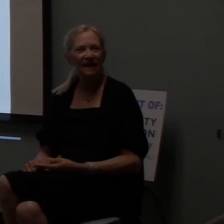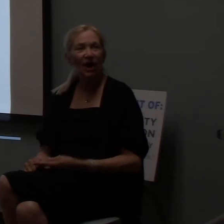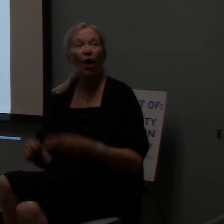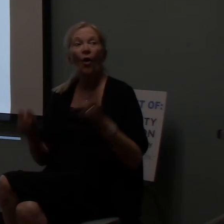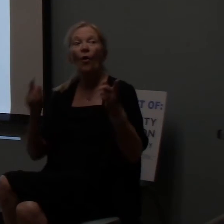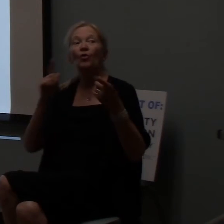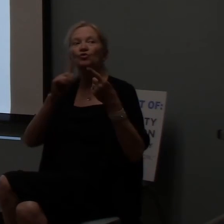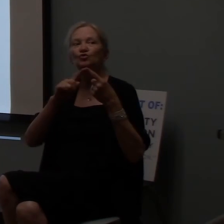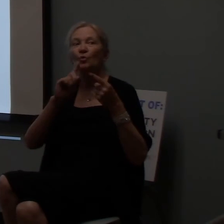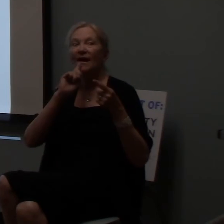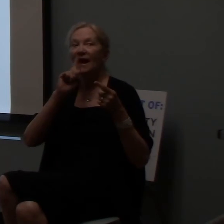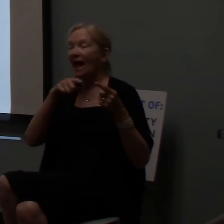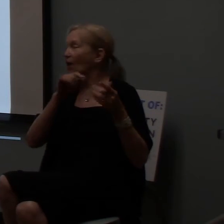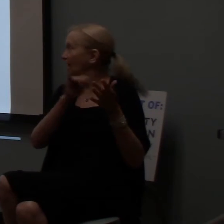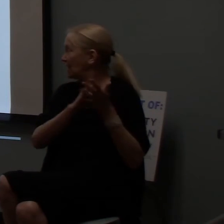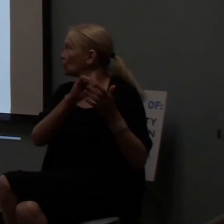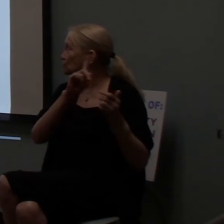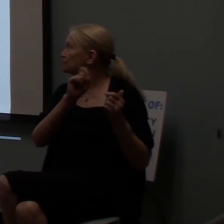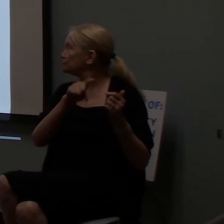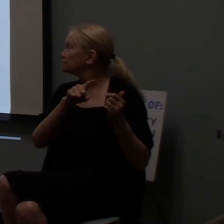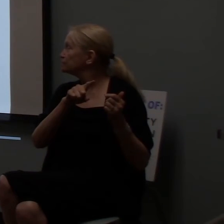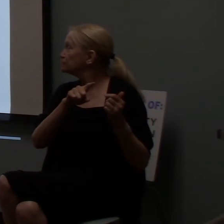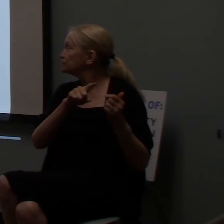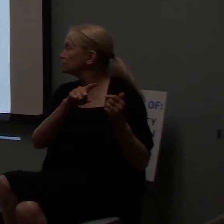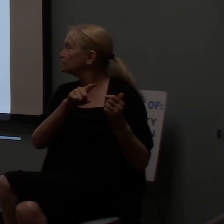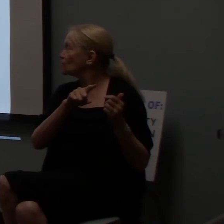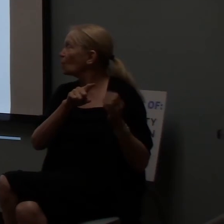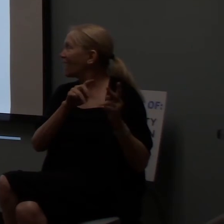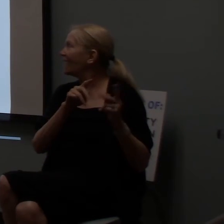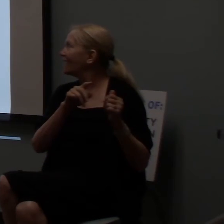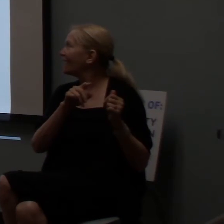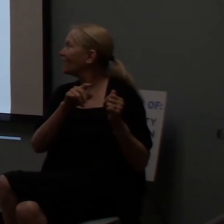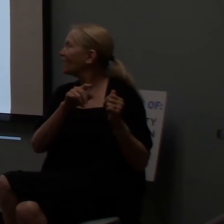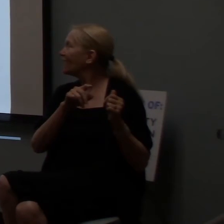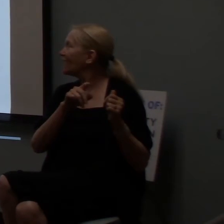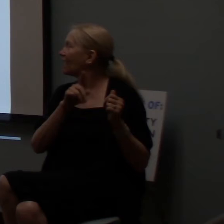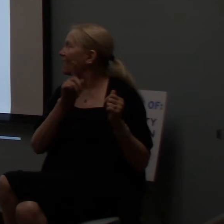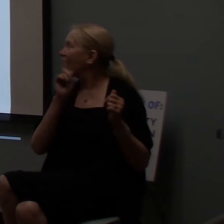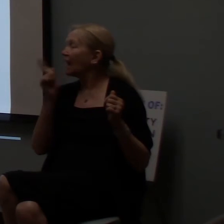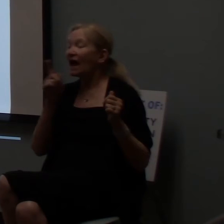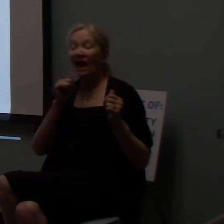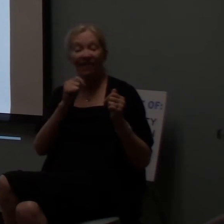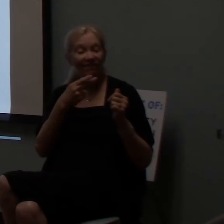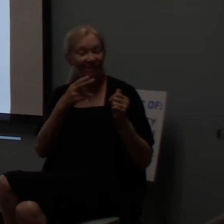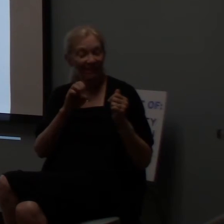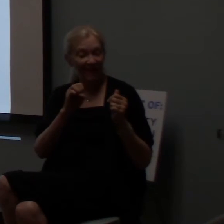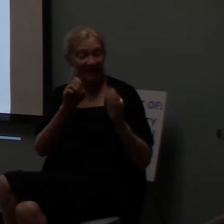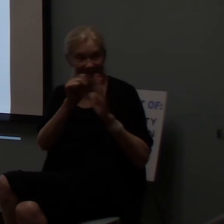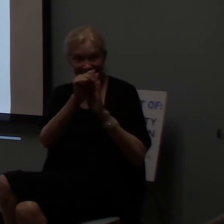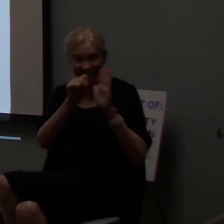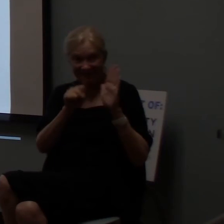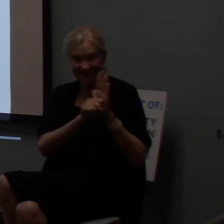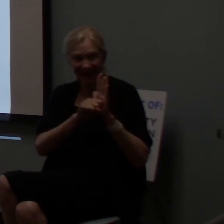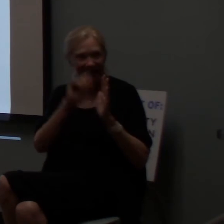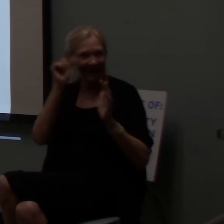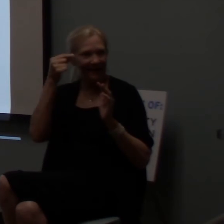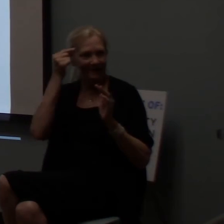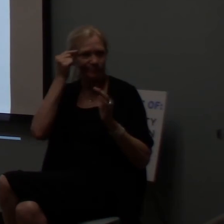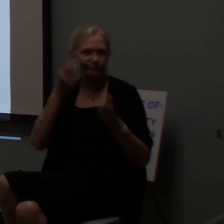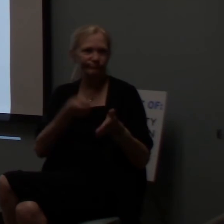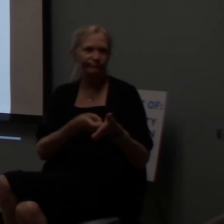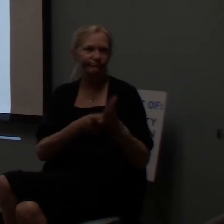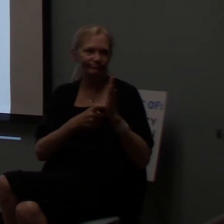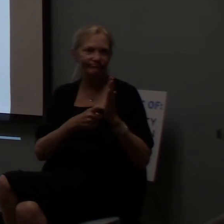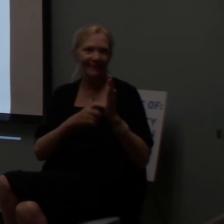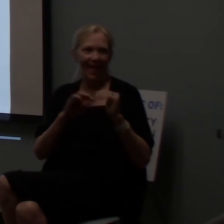that question to start with, rather than go to the second. Okay. The state government dictates how